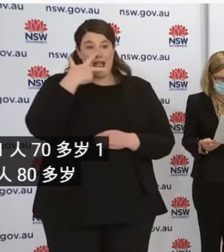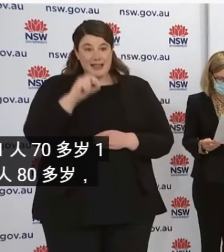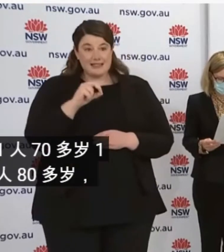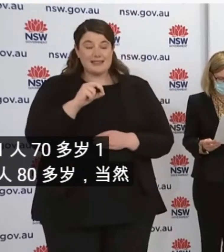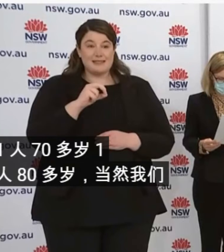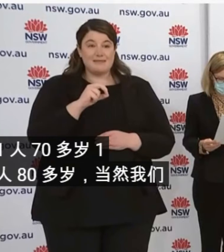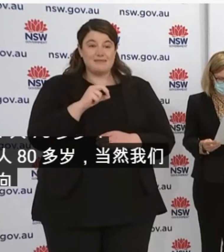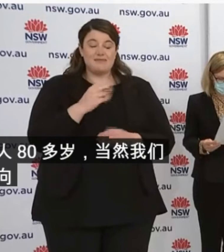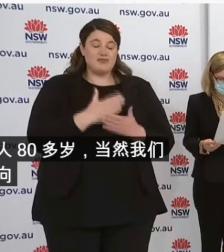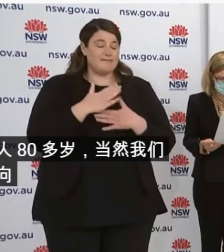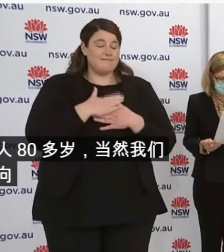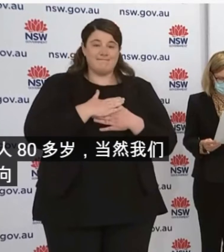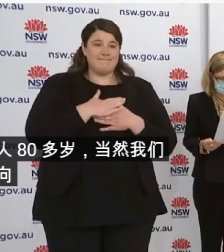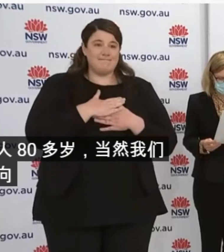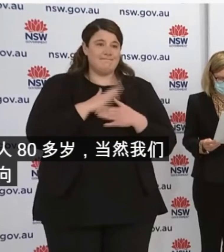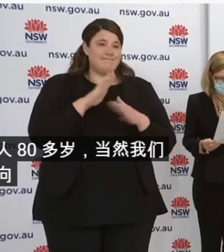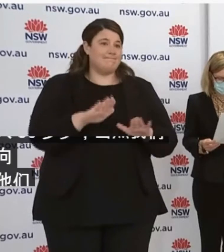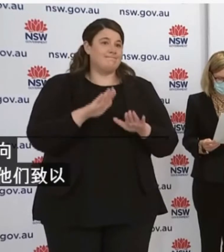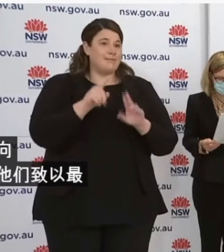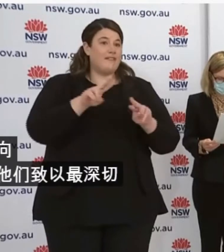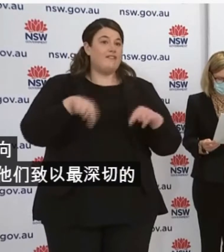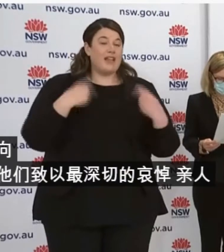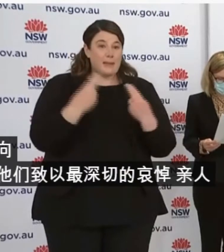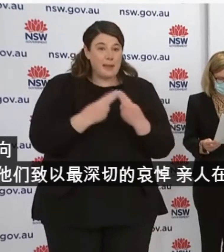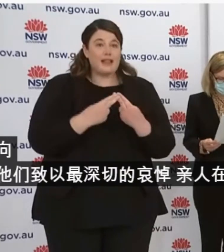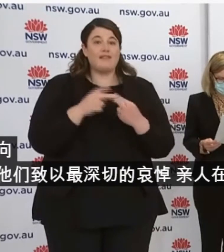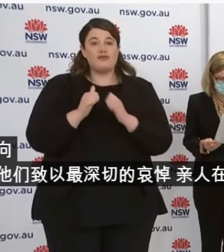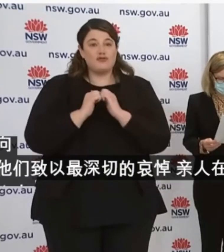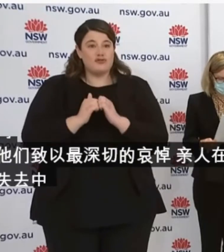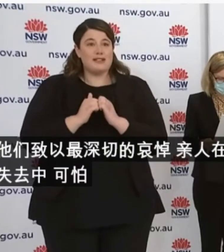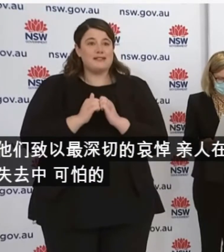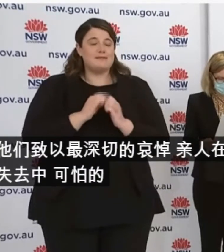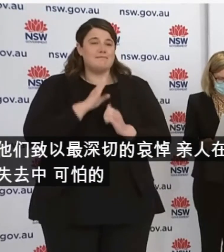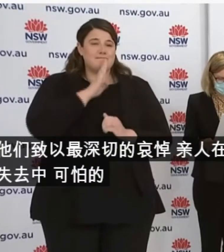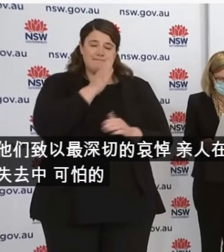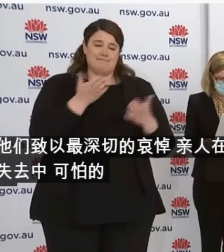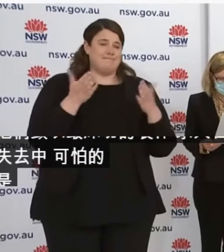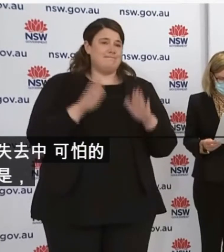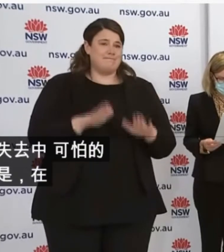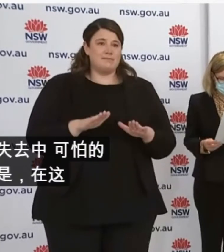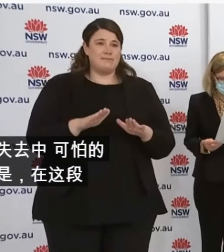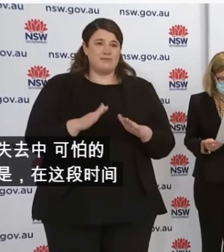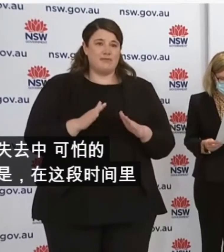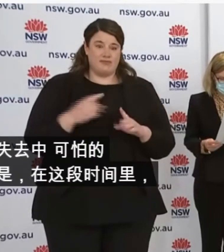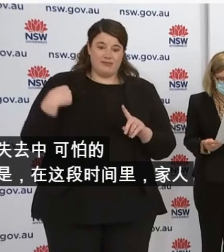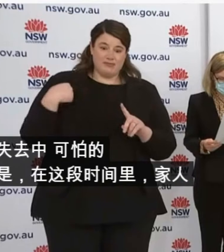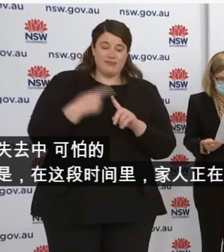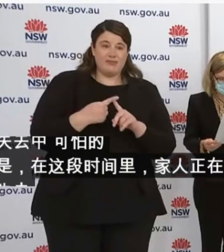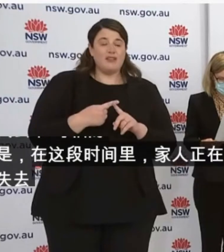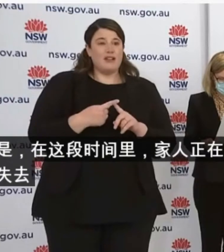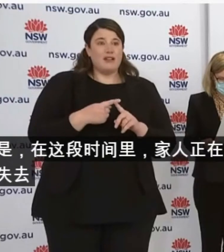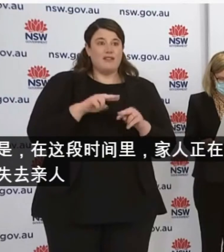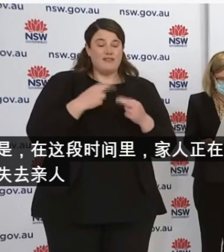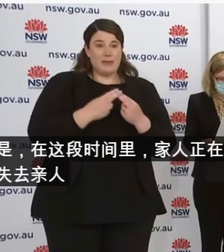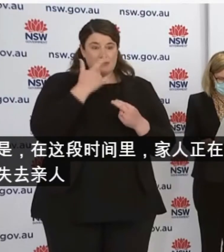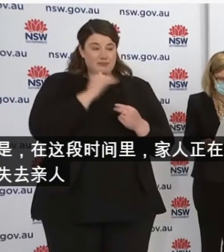of course we extend our deepest condolences to all of their loved ones at the tragic loss. It's horrible that during this time families are